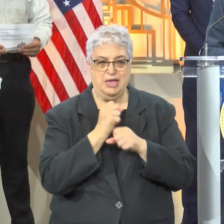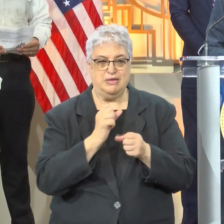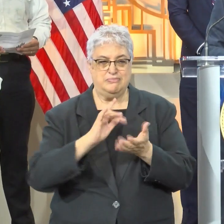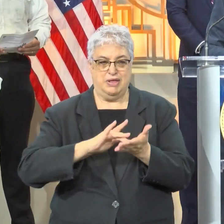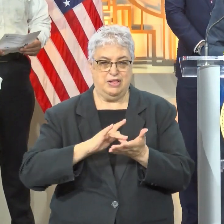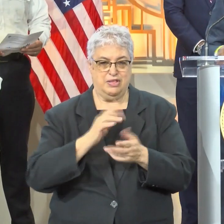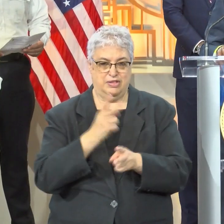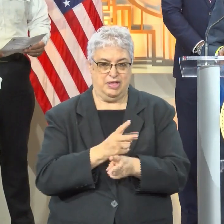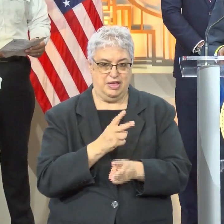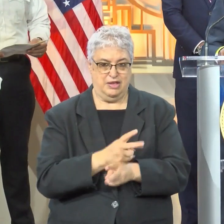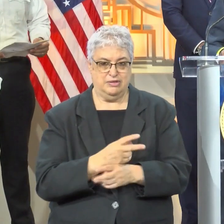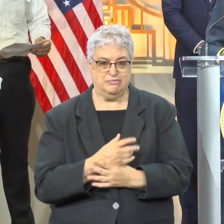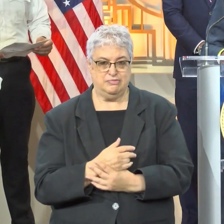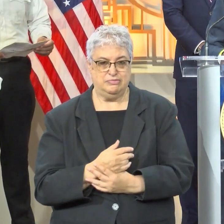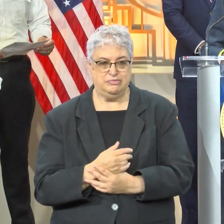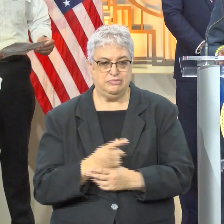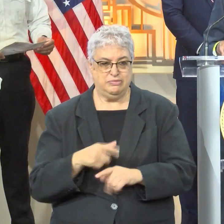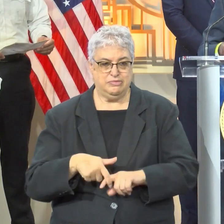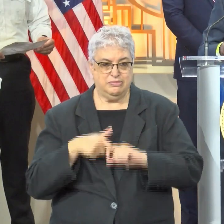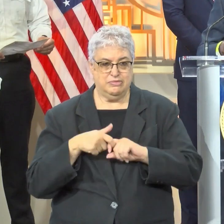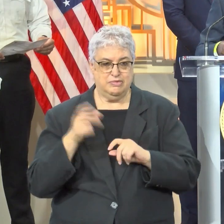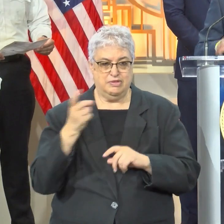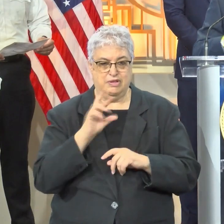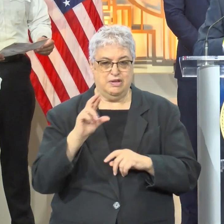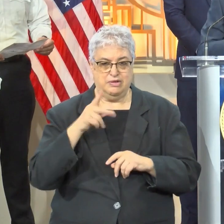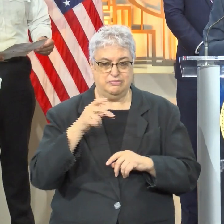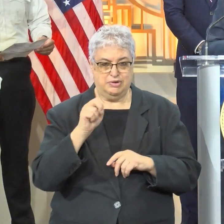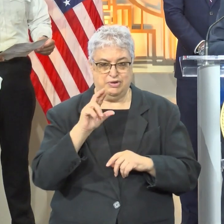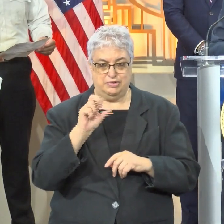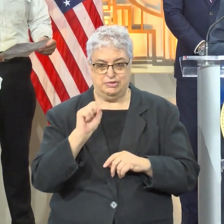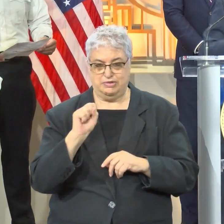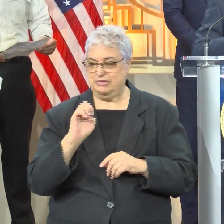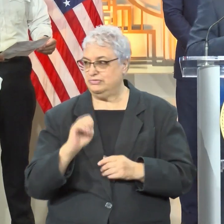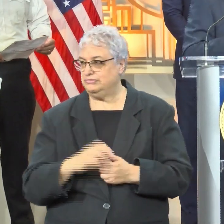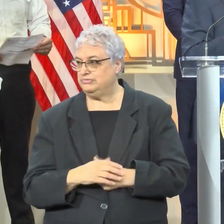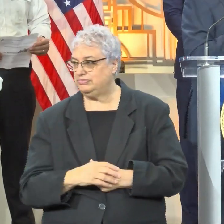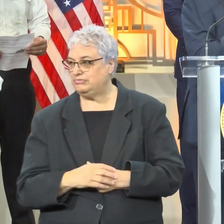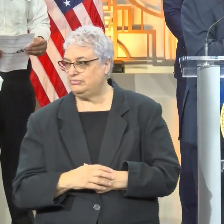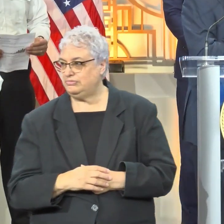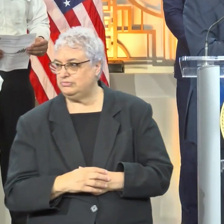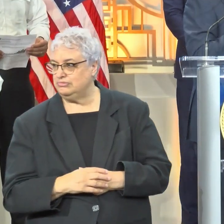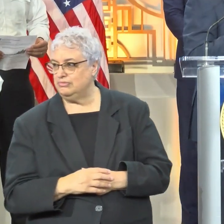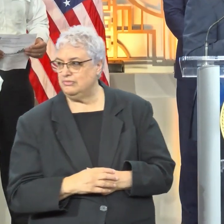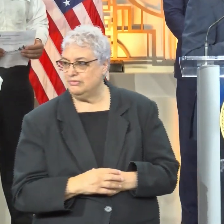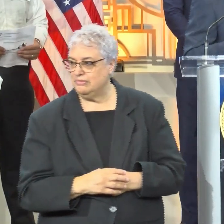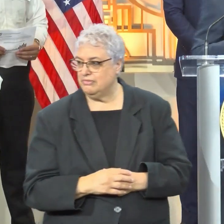Now let me pause and let me bring up Dr. Persse.